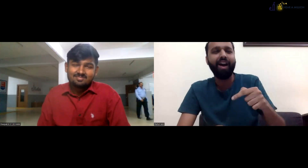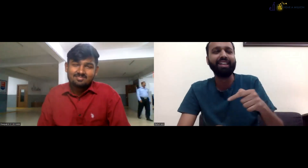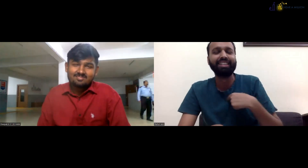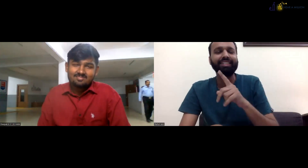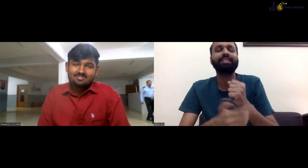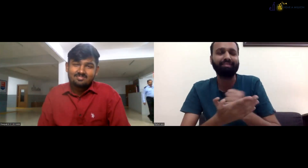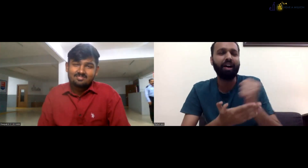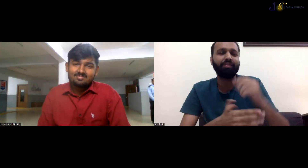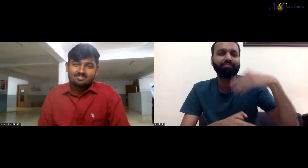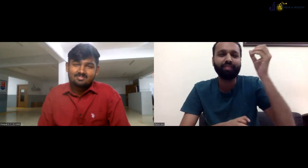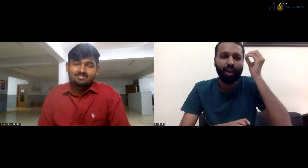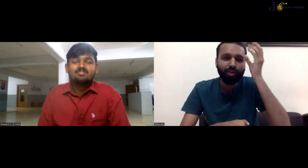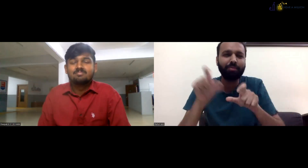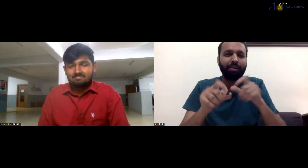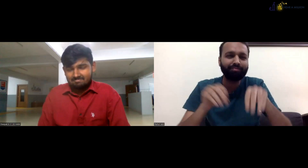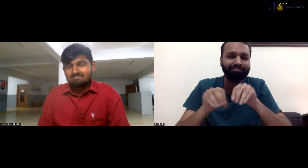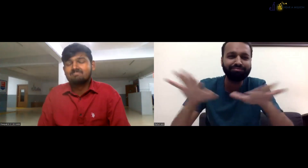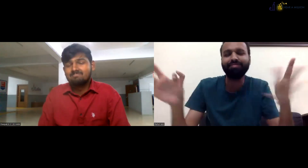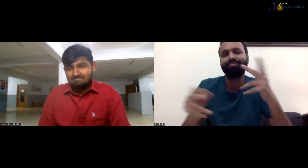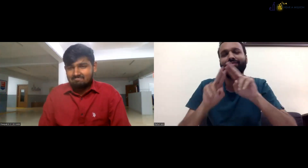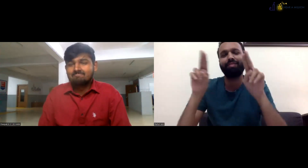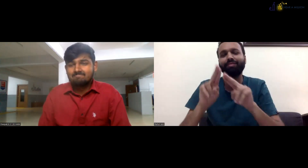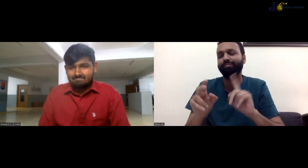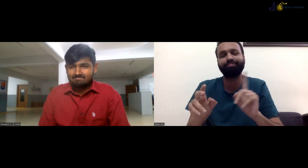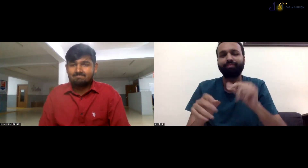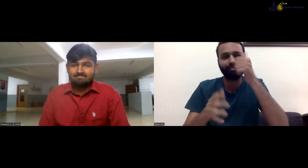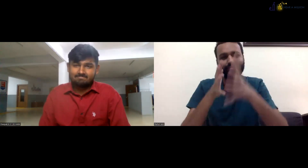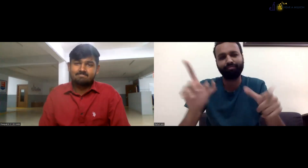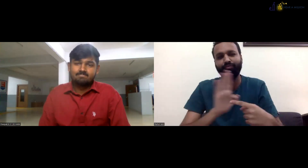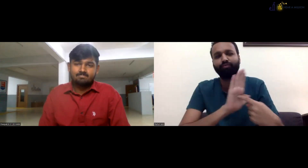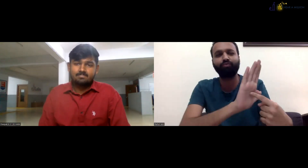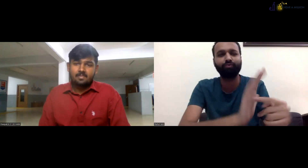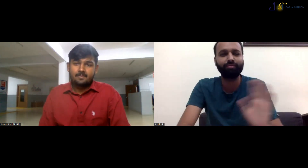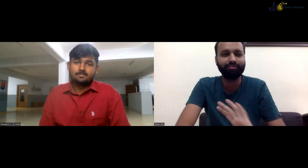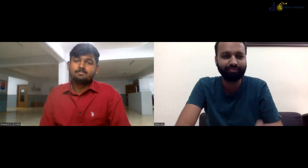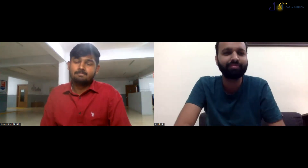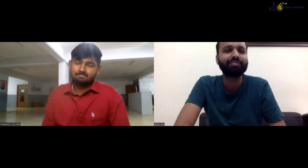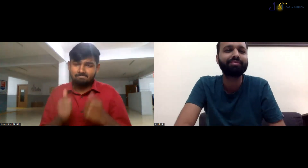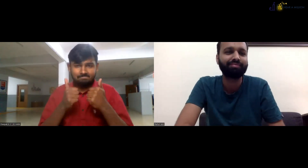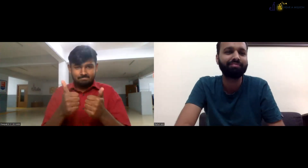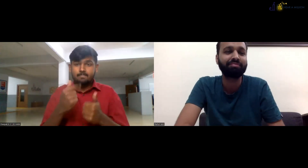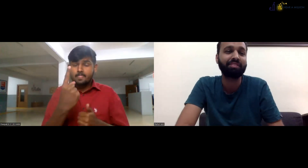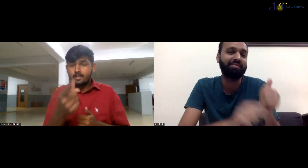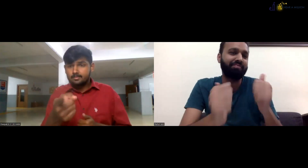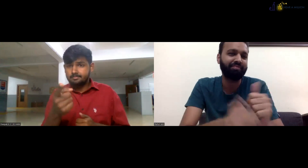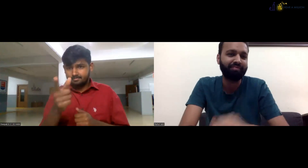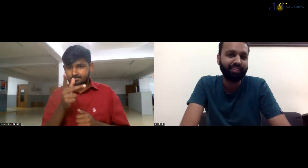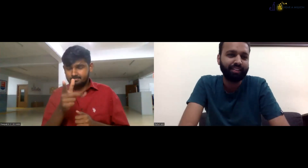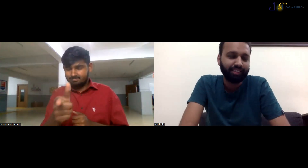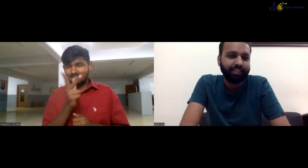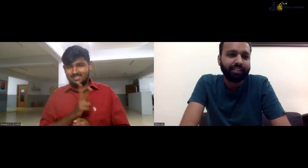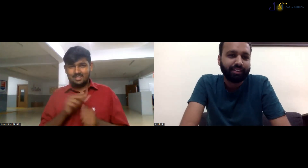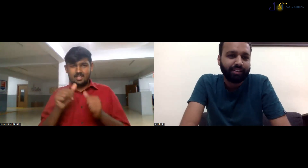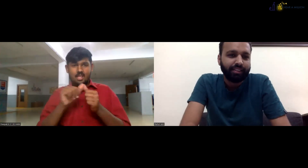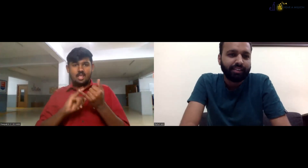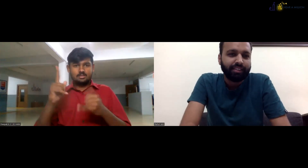to India, we, to communicate with them, we sometimes code switch to